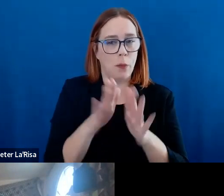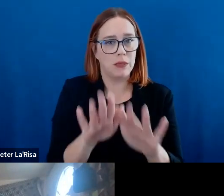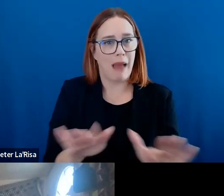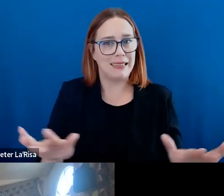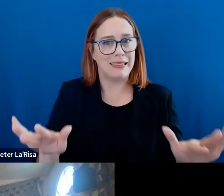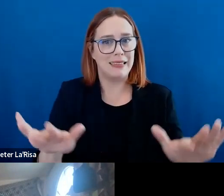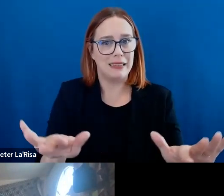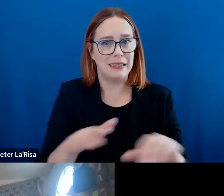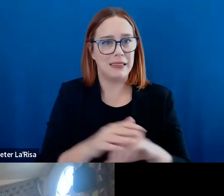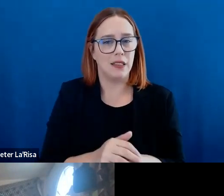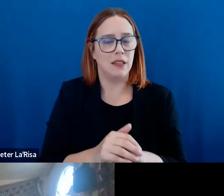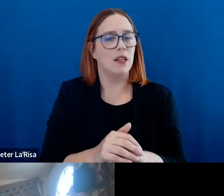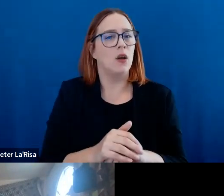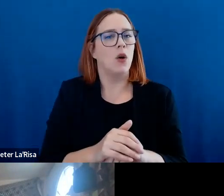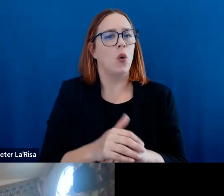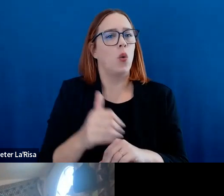unwanted.